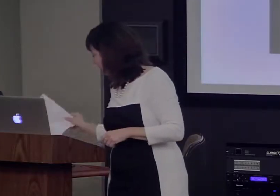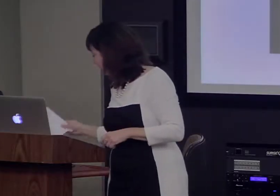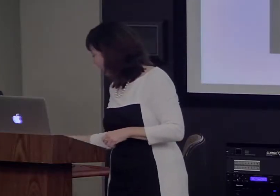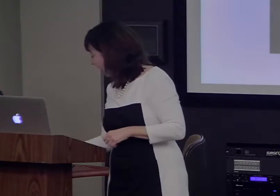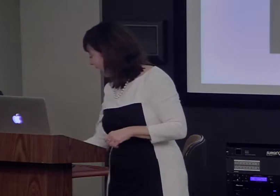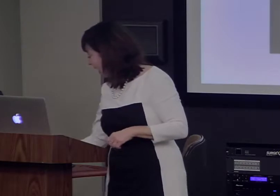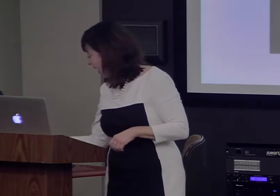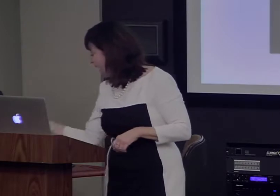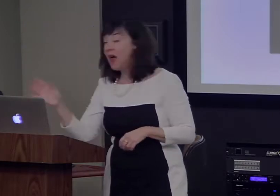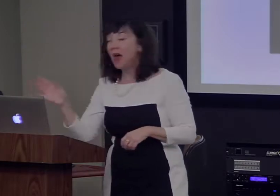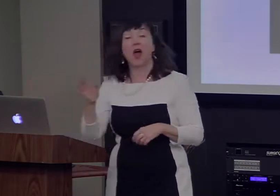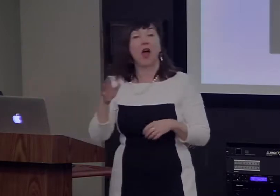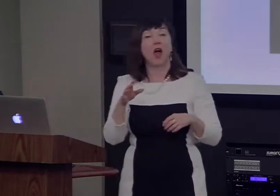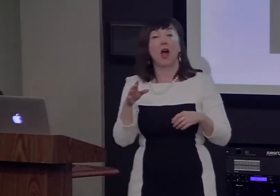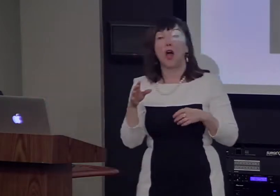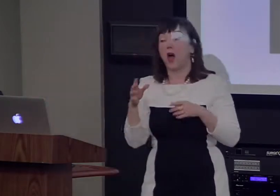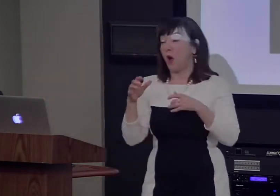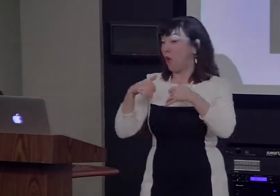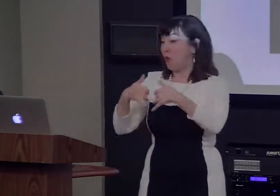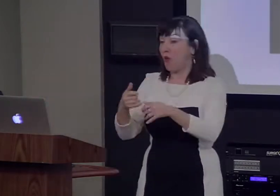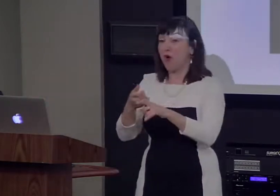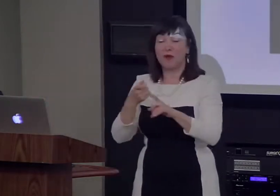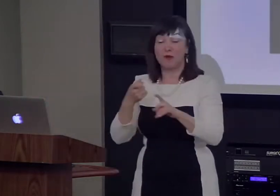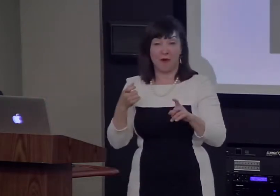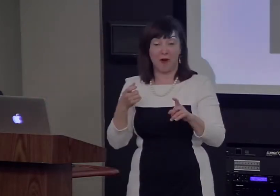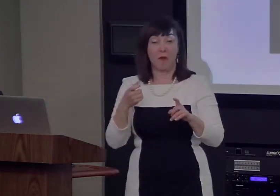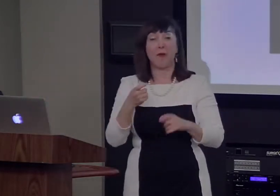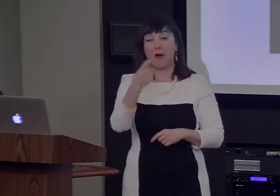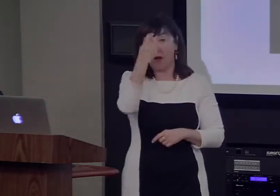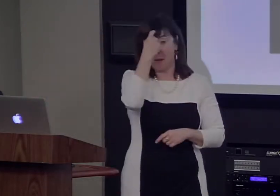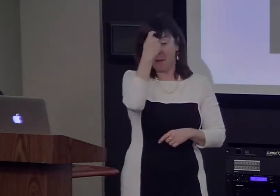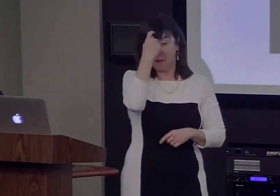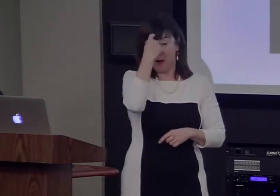recently, he was awarded